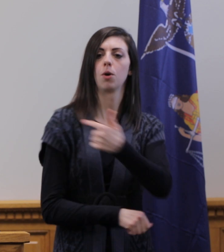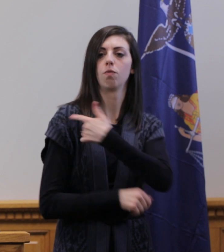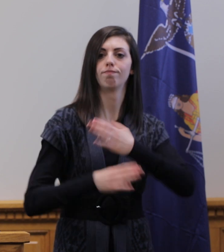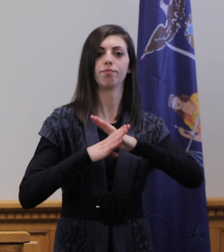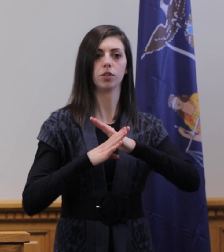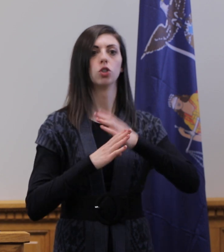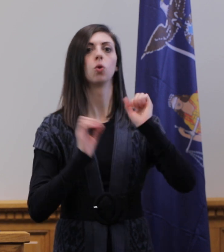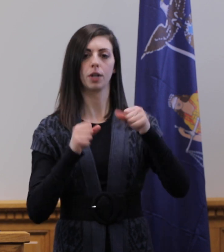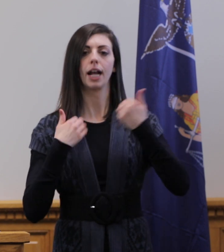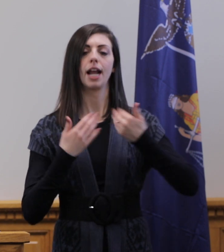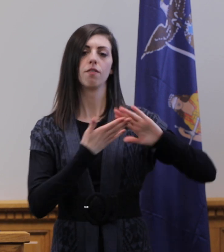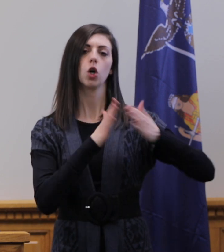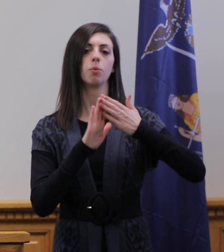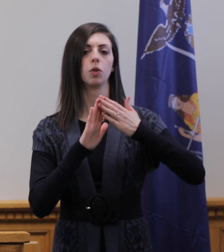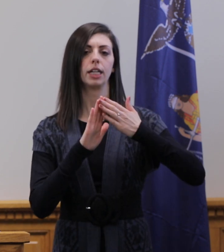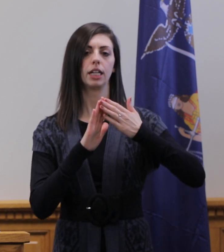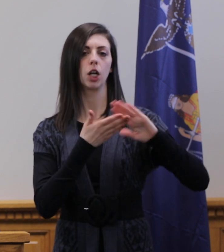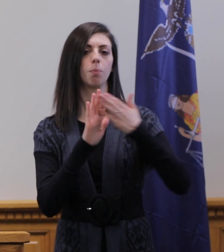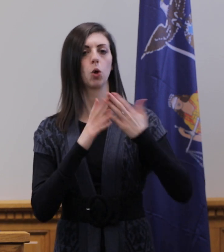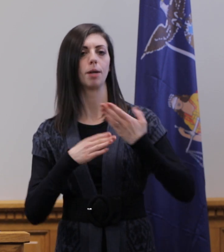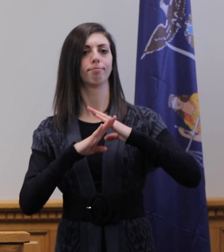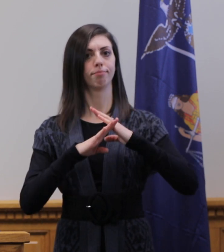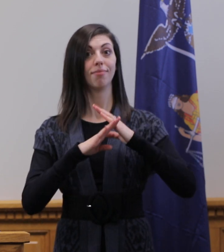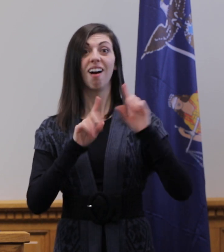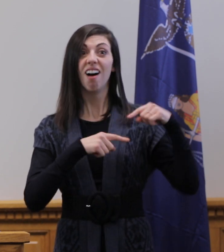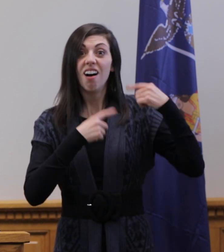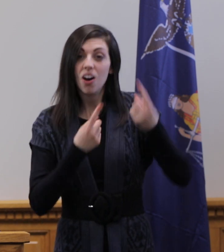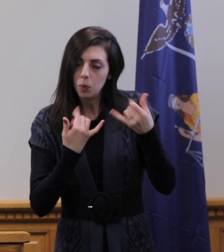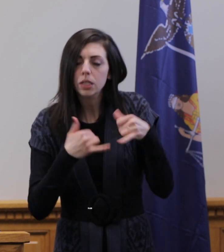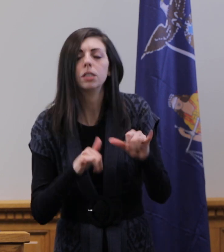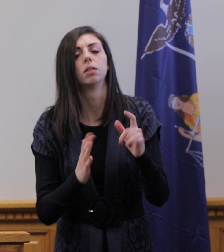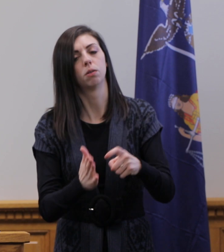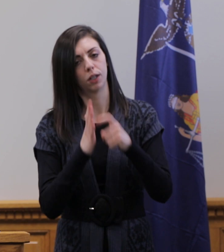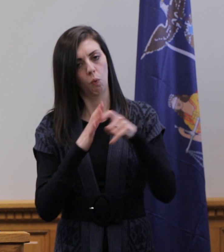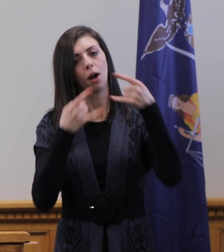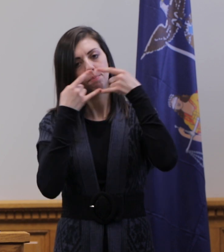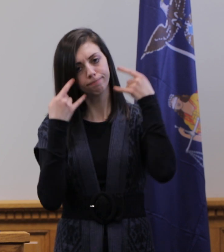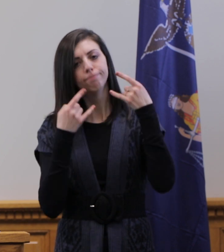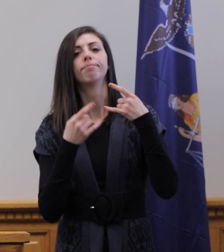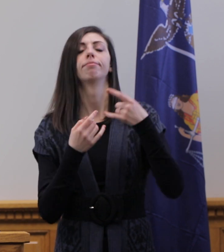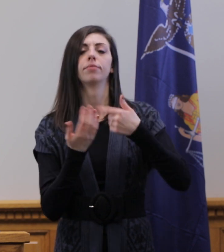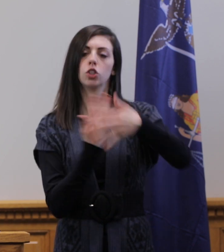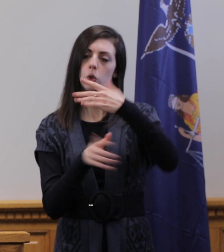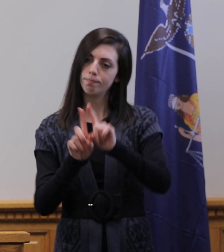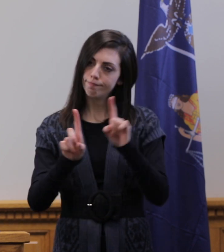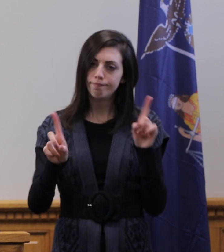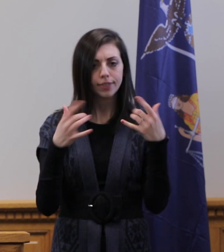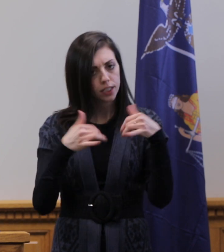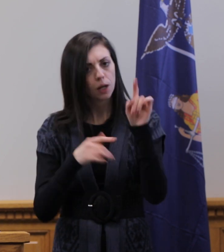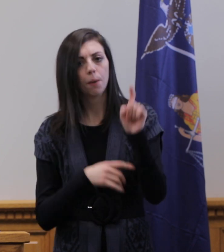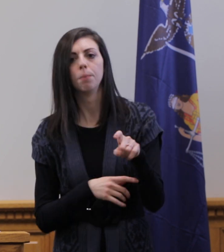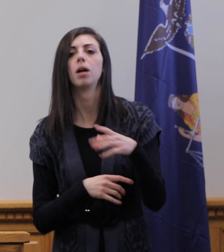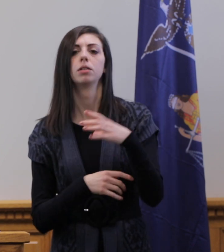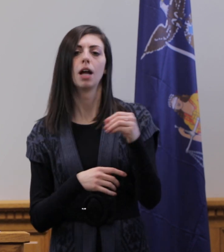can be achieved, everyone needs to wear a mask, continue social distancing, and avoid unnecessary